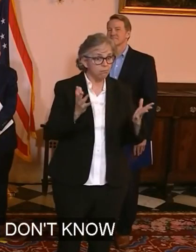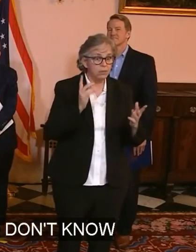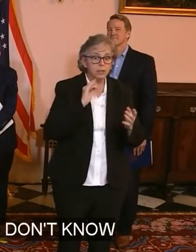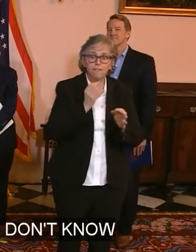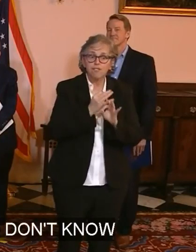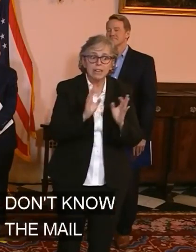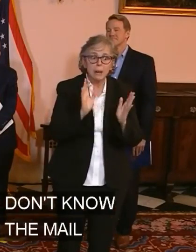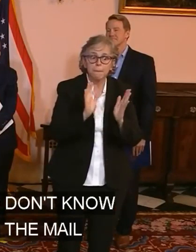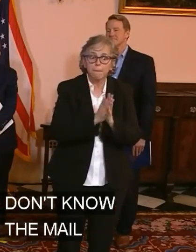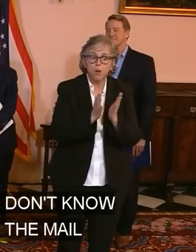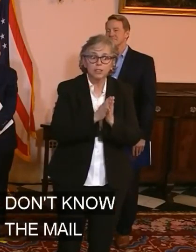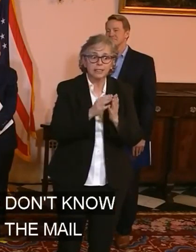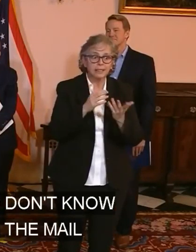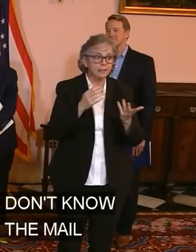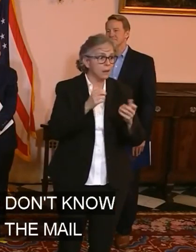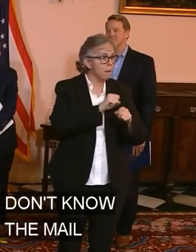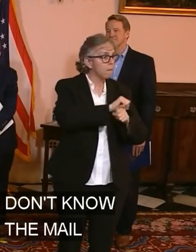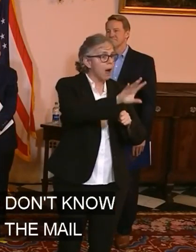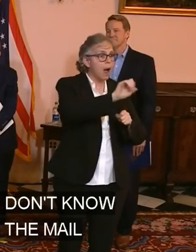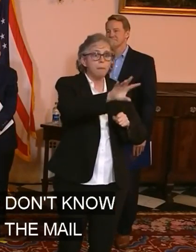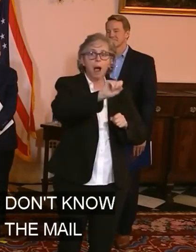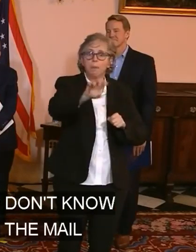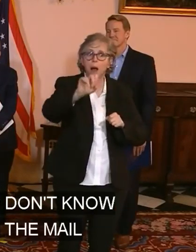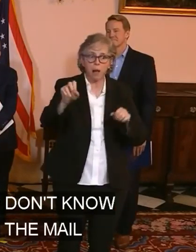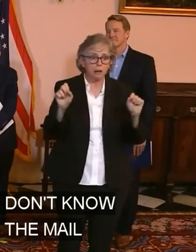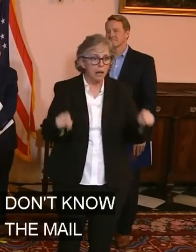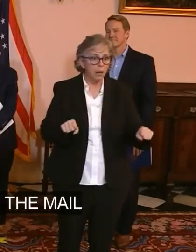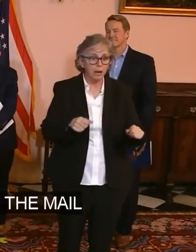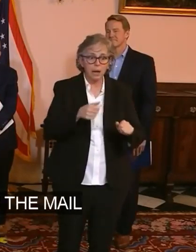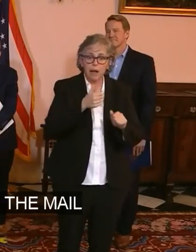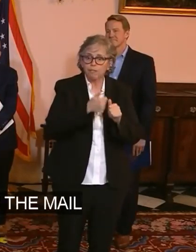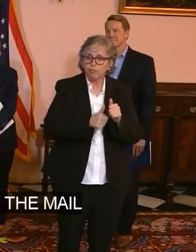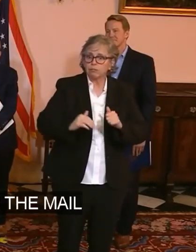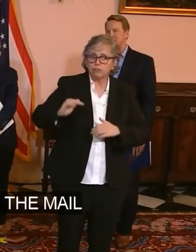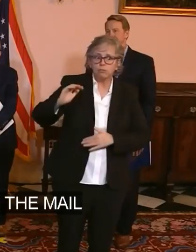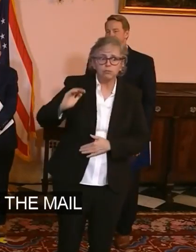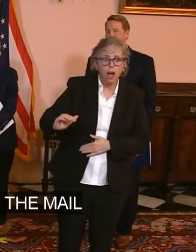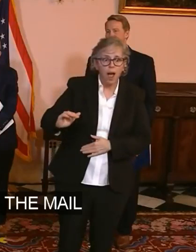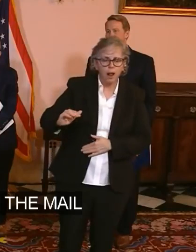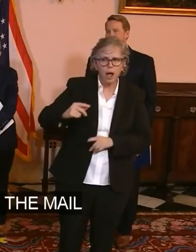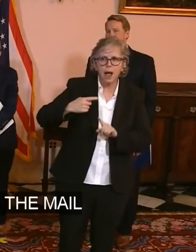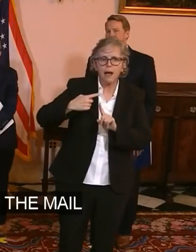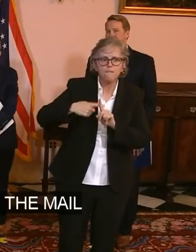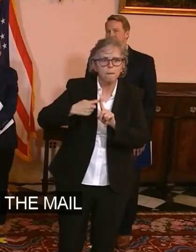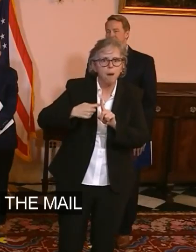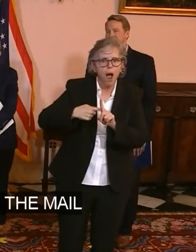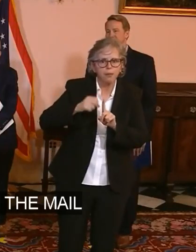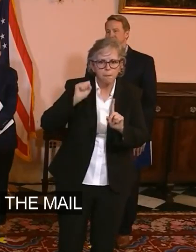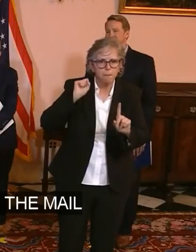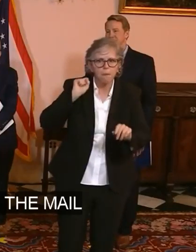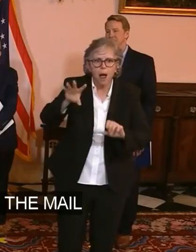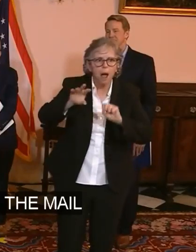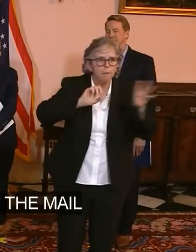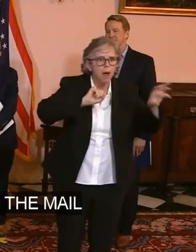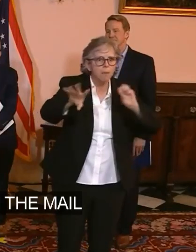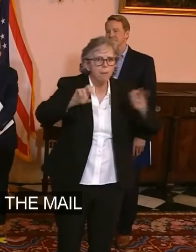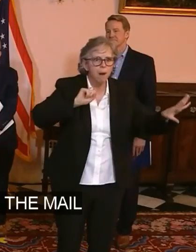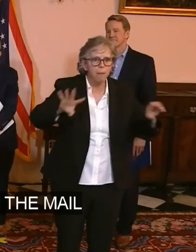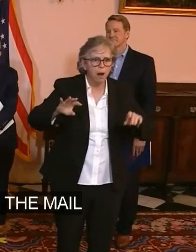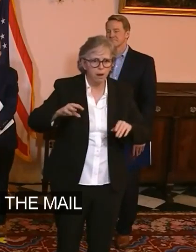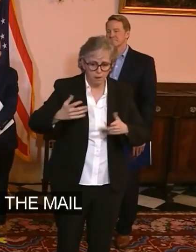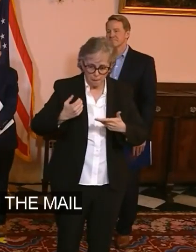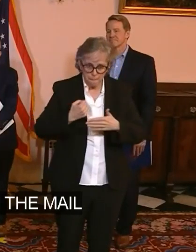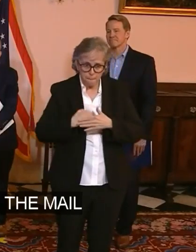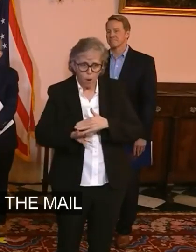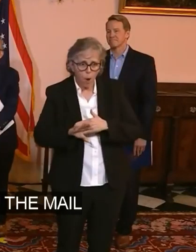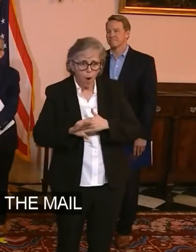every child every single month from the time they're born until they turn 5 years old. So I encourage you, if you haven't